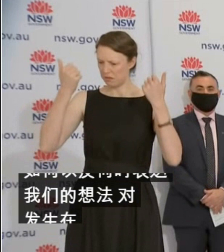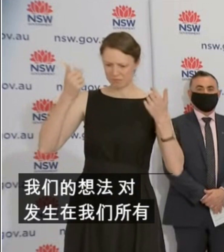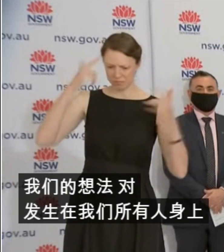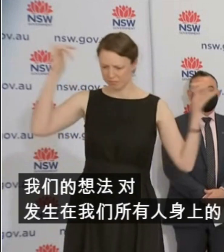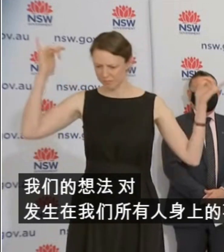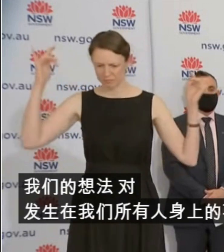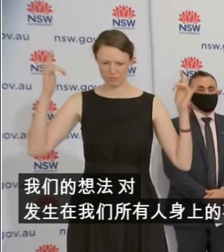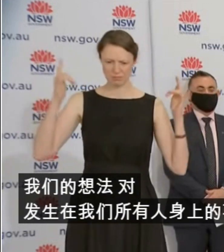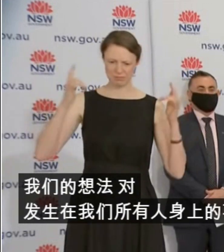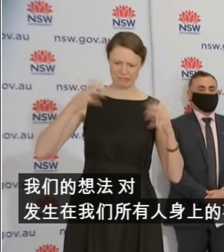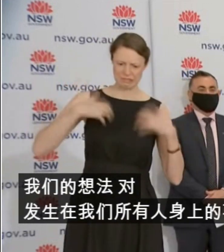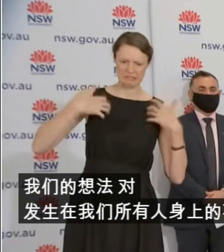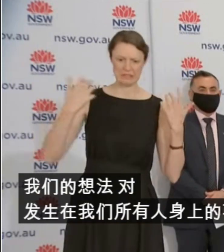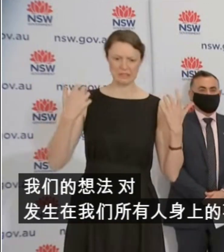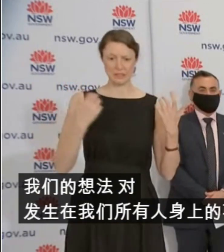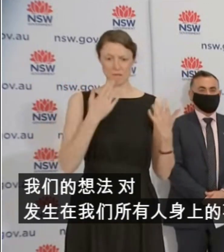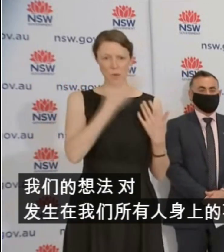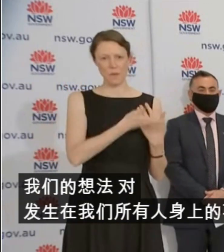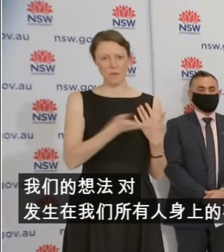that are happening to all of us.